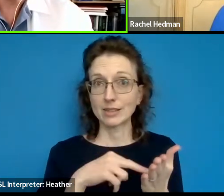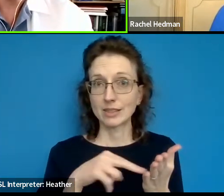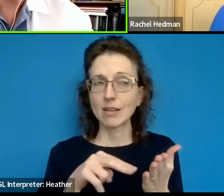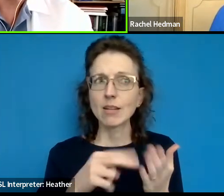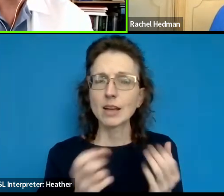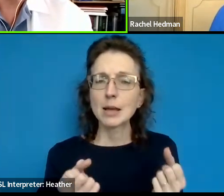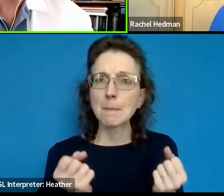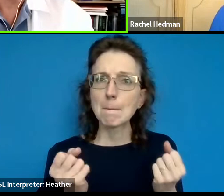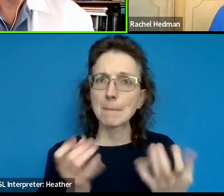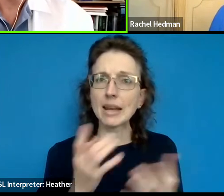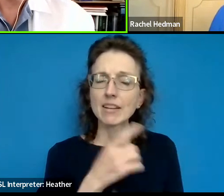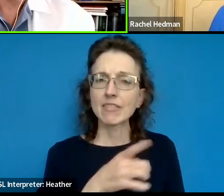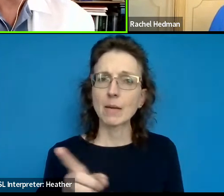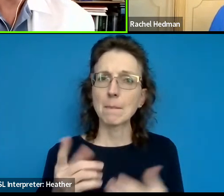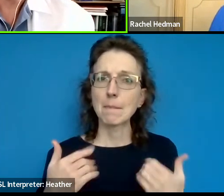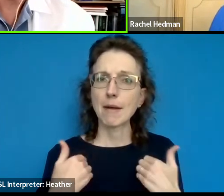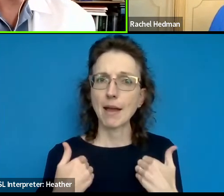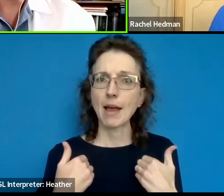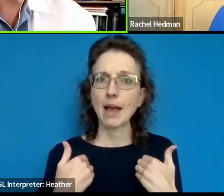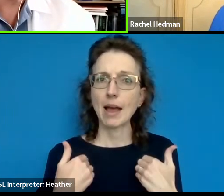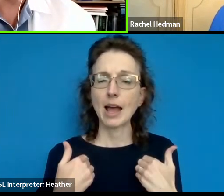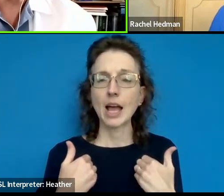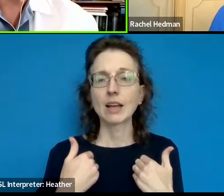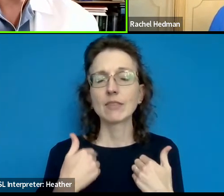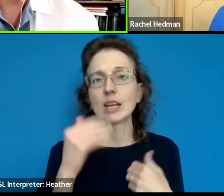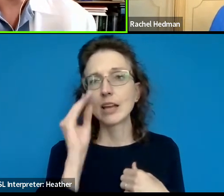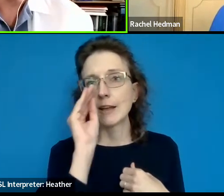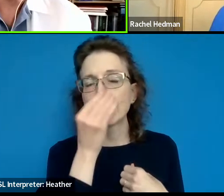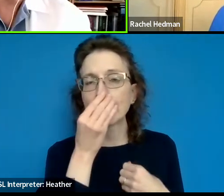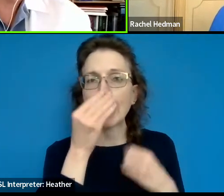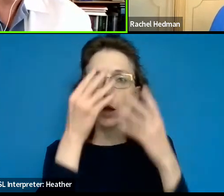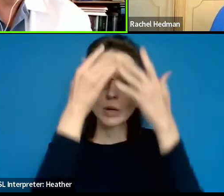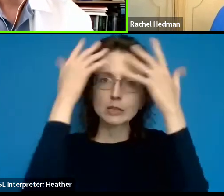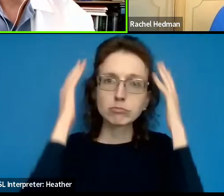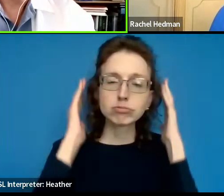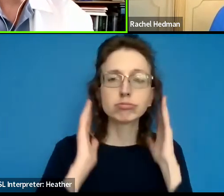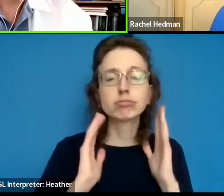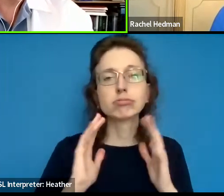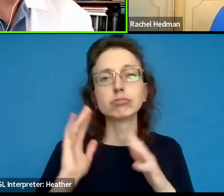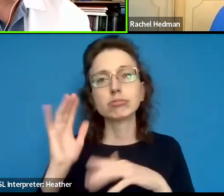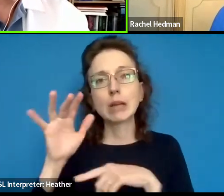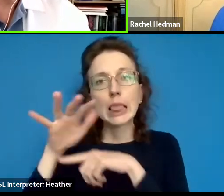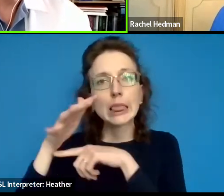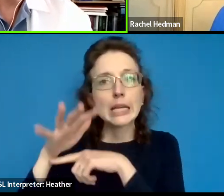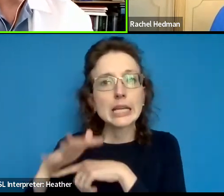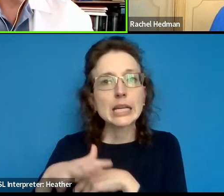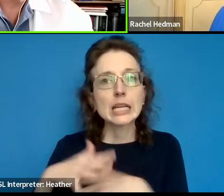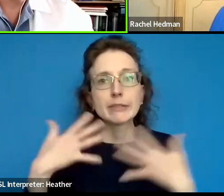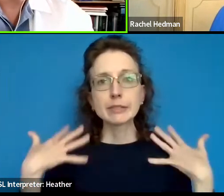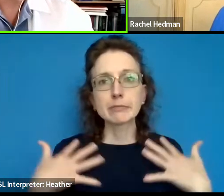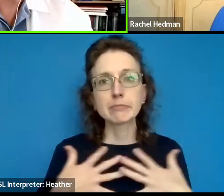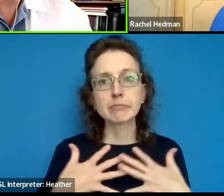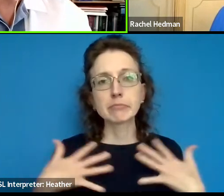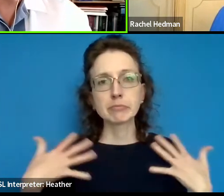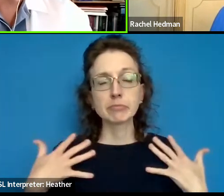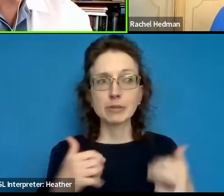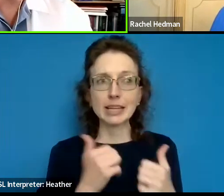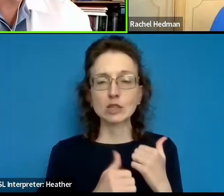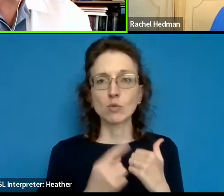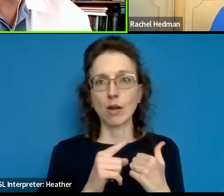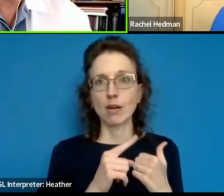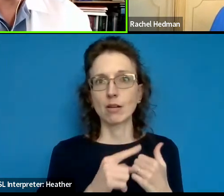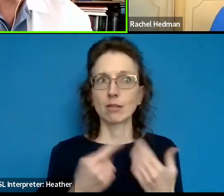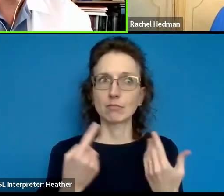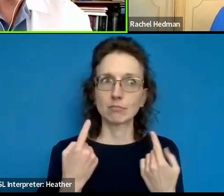of them will wear a lot of flowers and leaves and so forth. Now, each one of those do tell a story